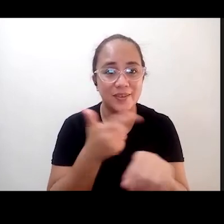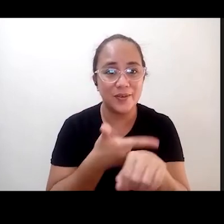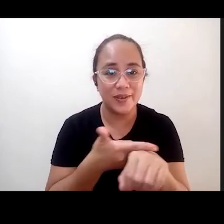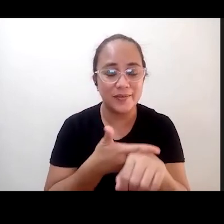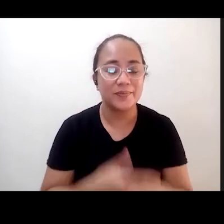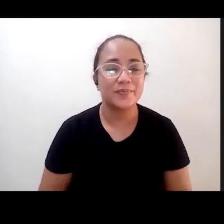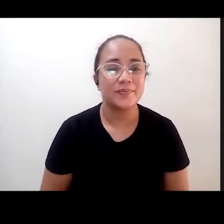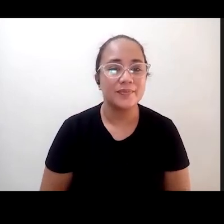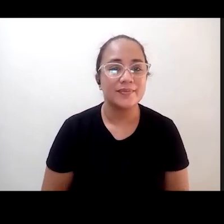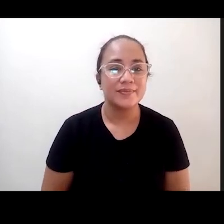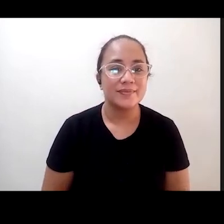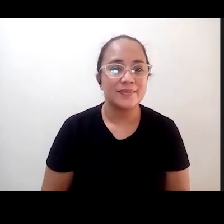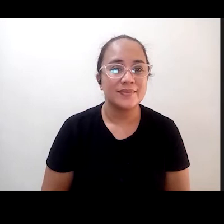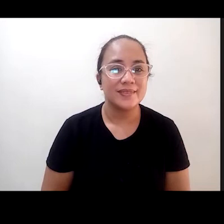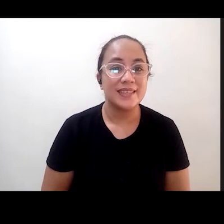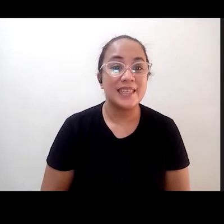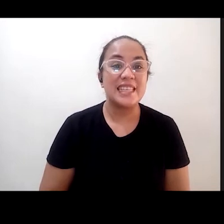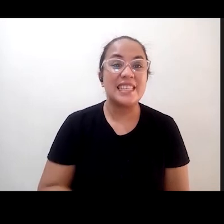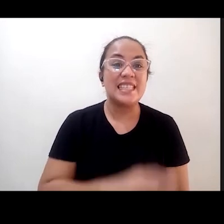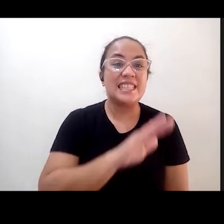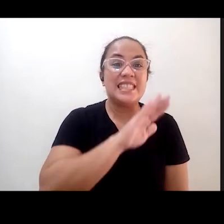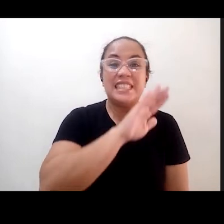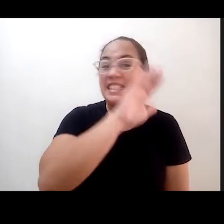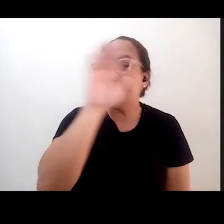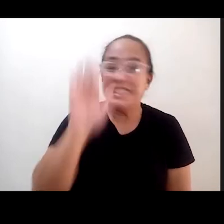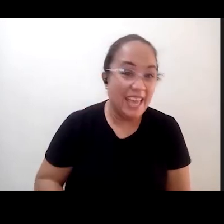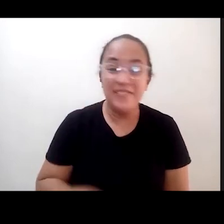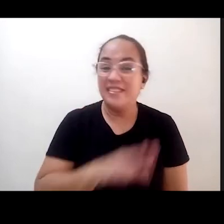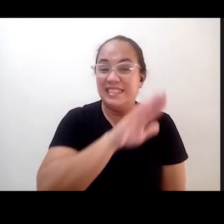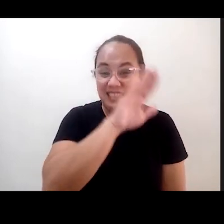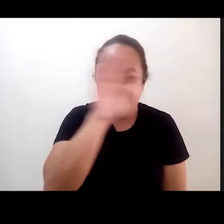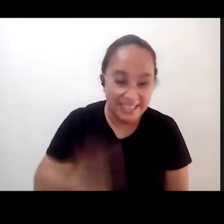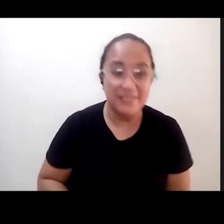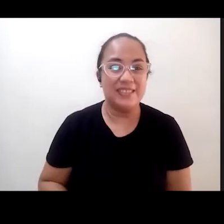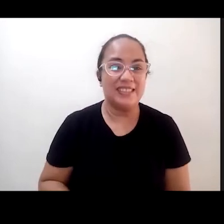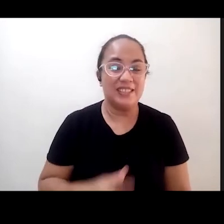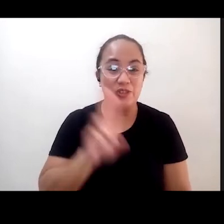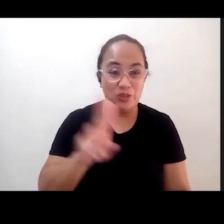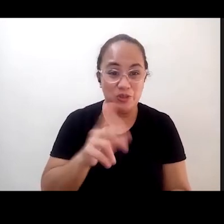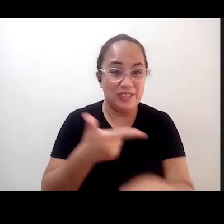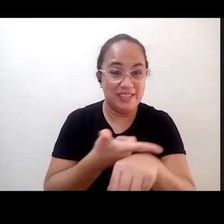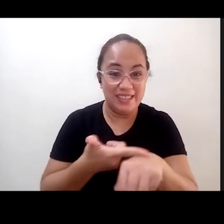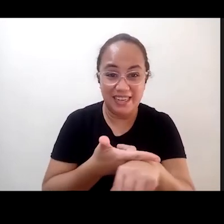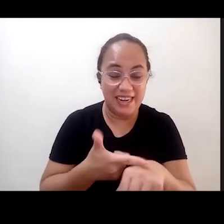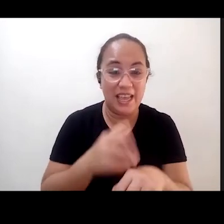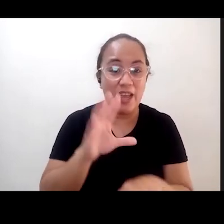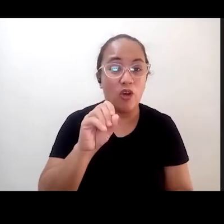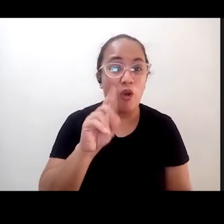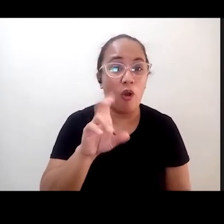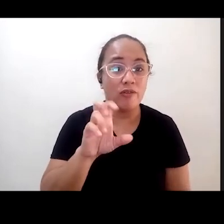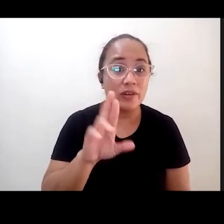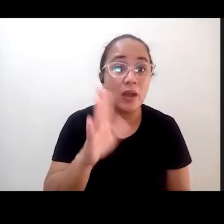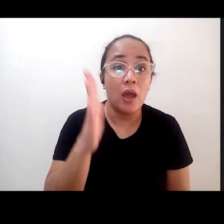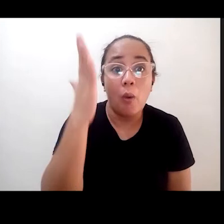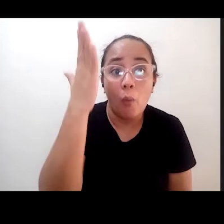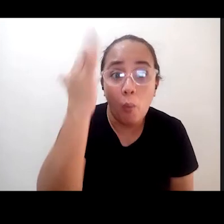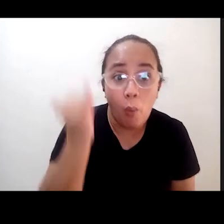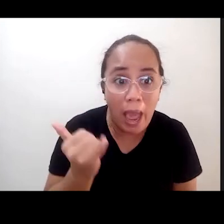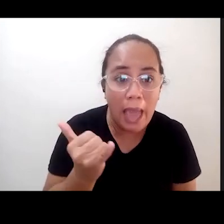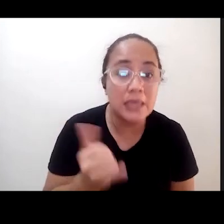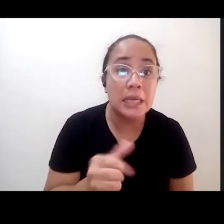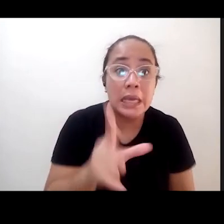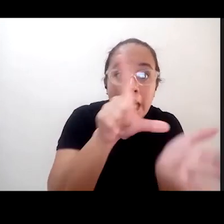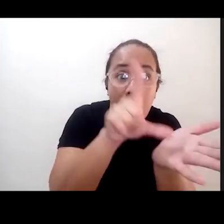Never, ever do a gray cover, because there is no color in printing for